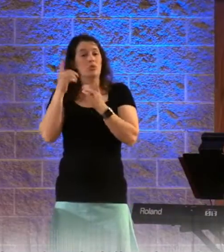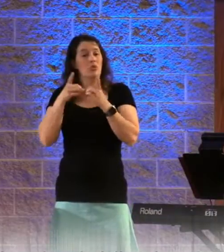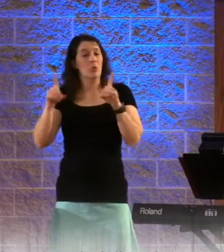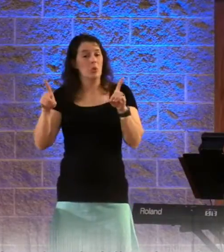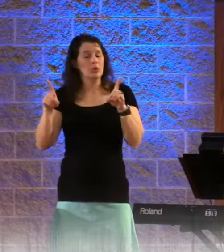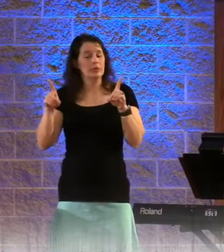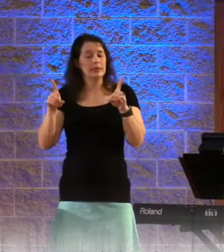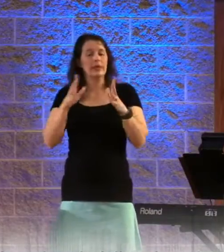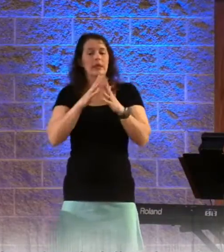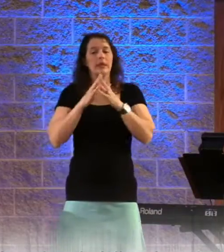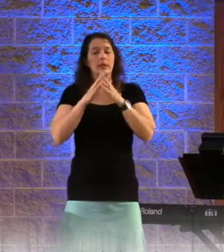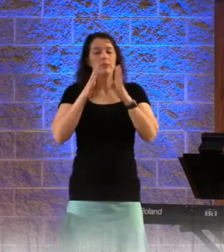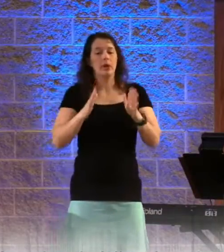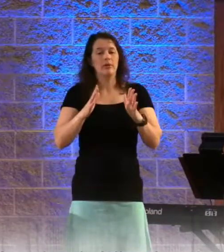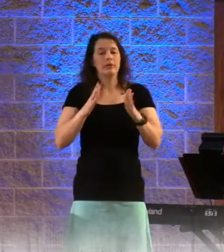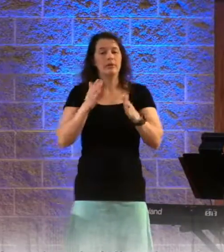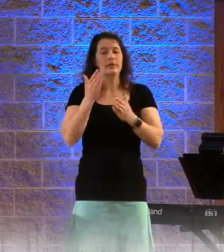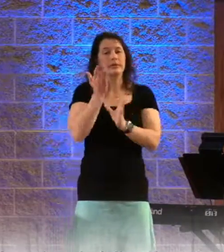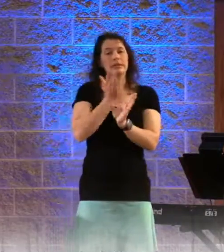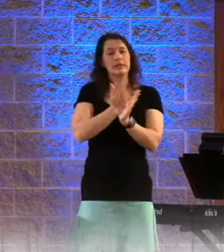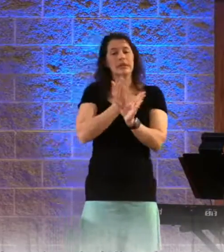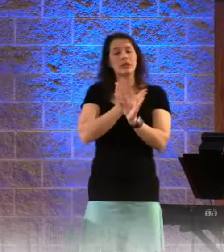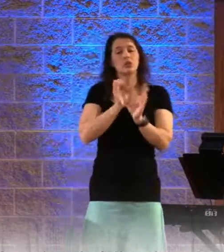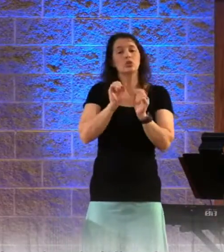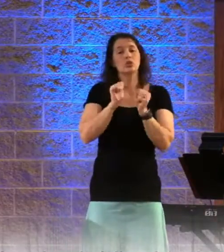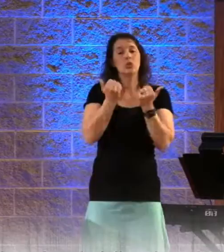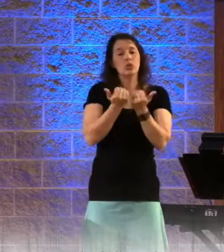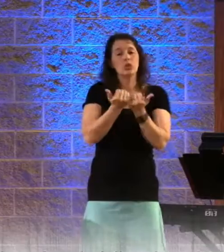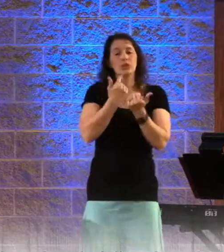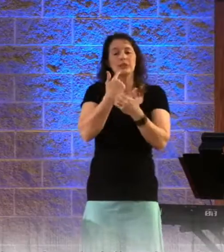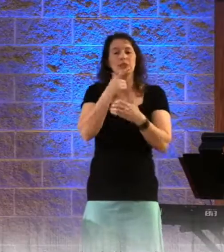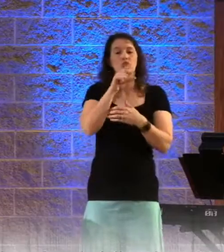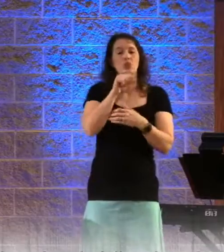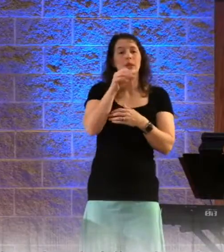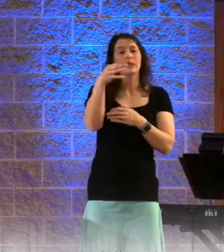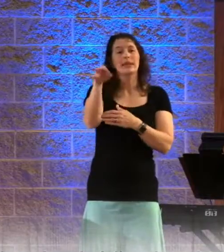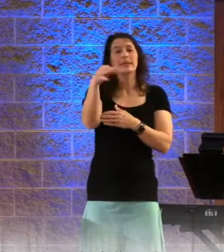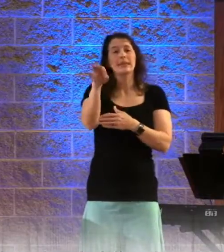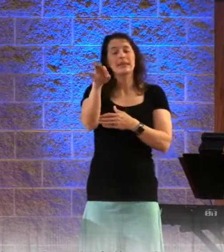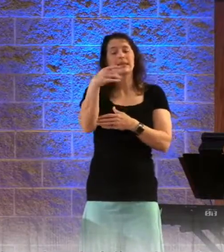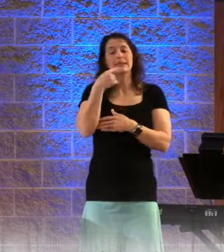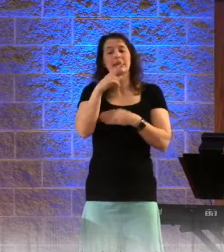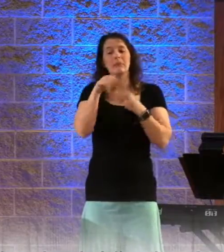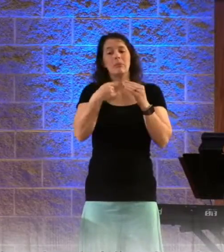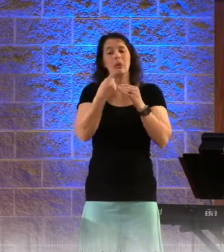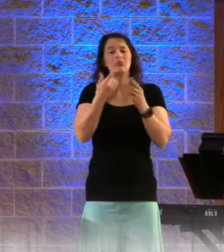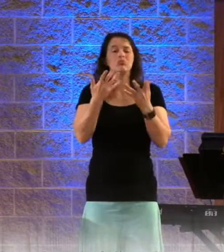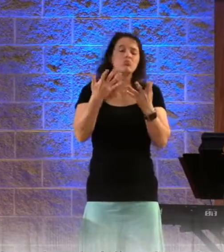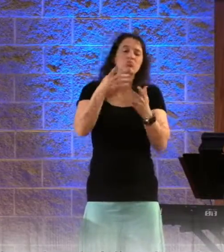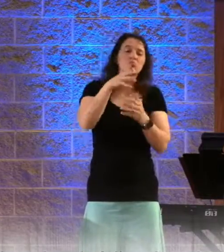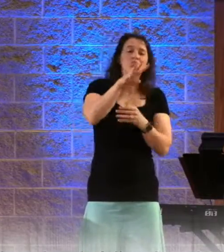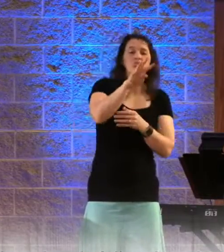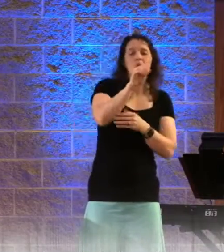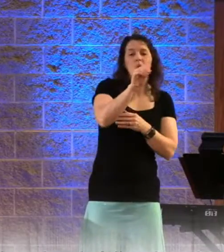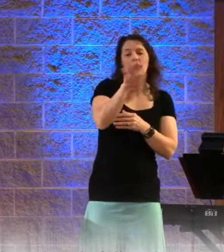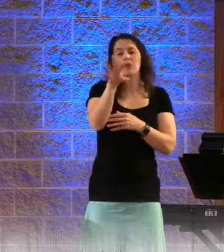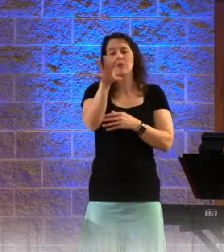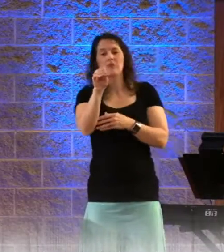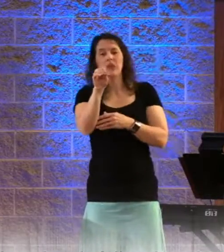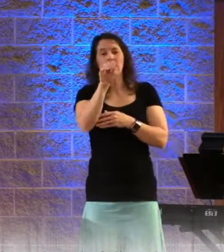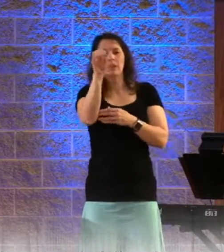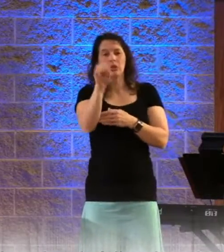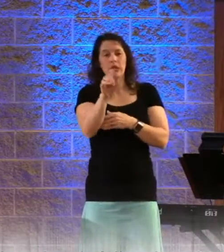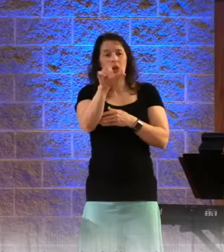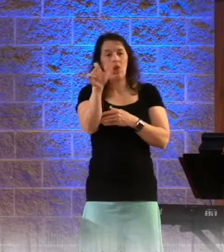The American Psychological Association says in 2019 that about 40 to 50% of